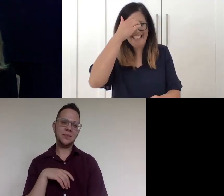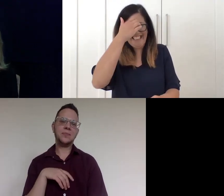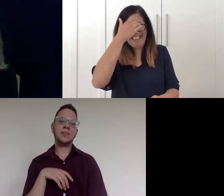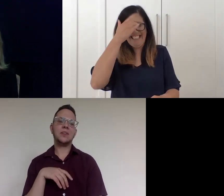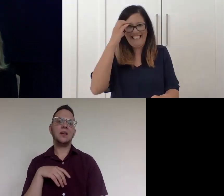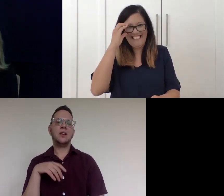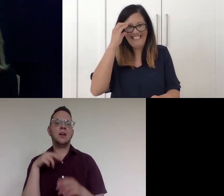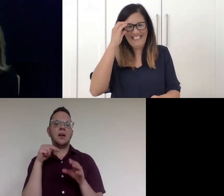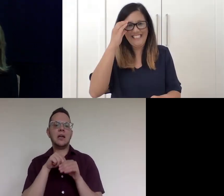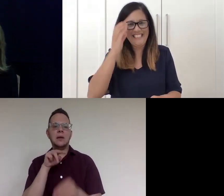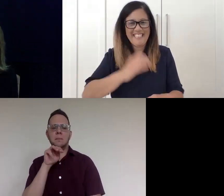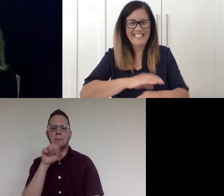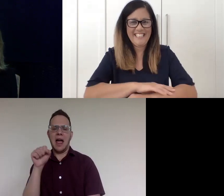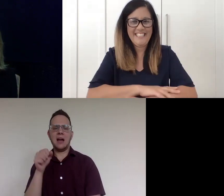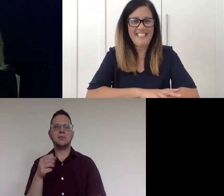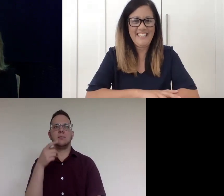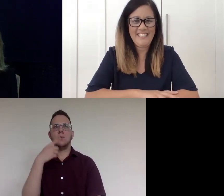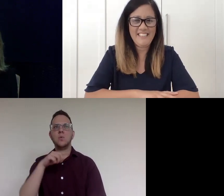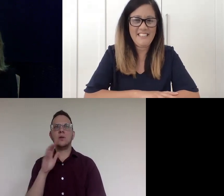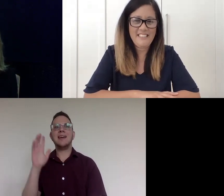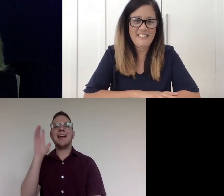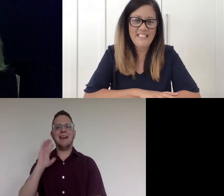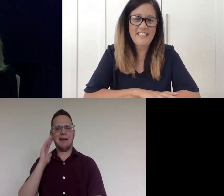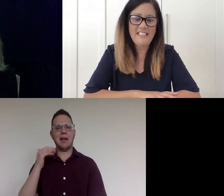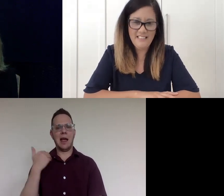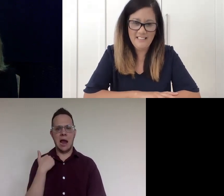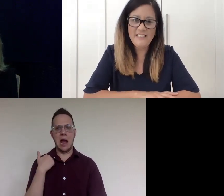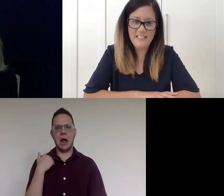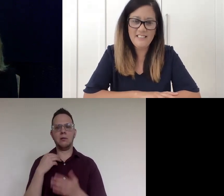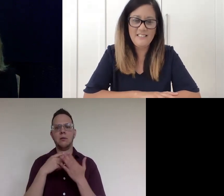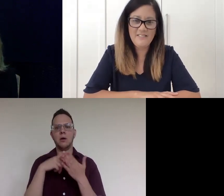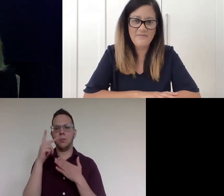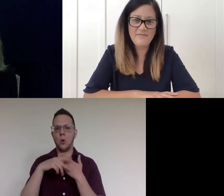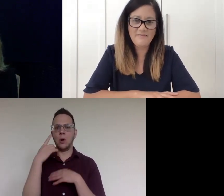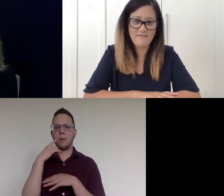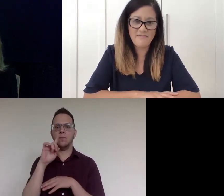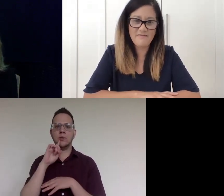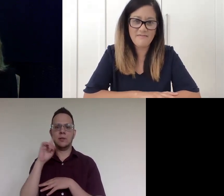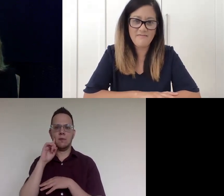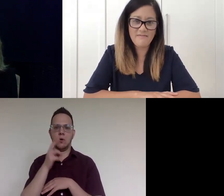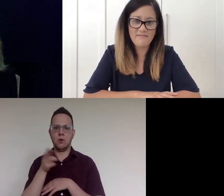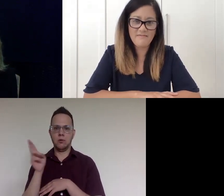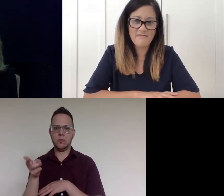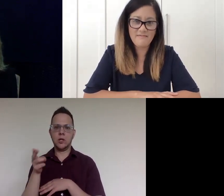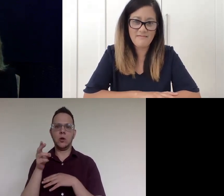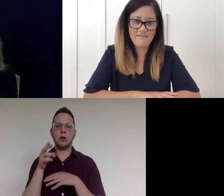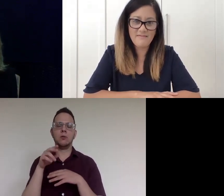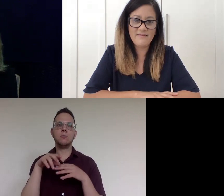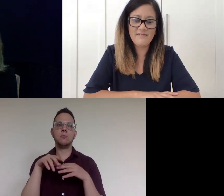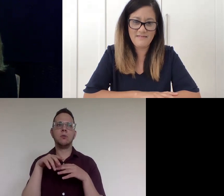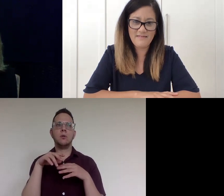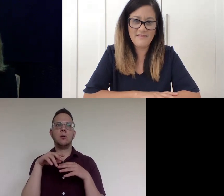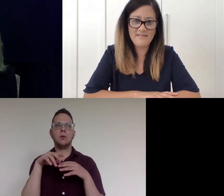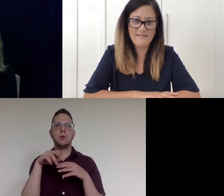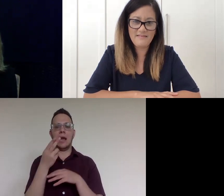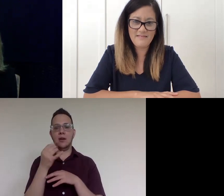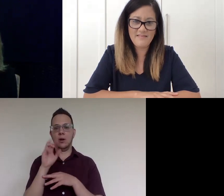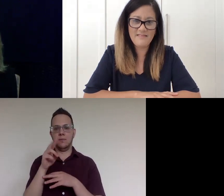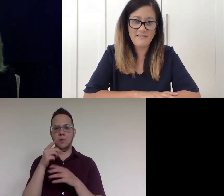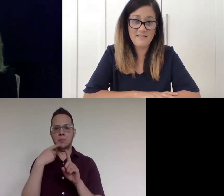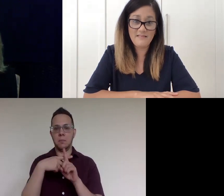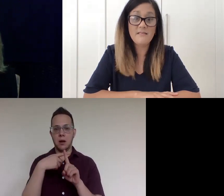Yeah, it always helps to see the face. So in Massachusetts, they used to have a program for deaf and hard of hearing